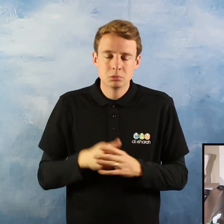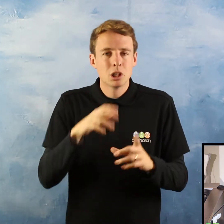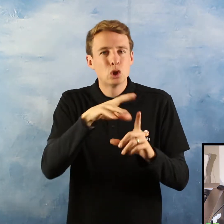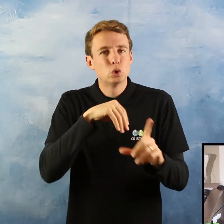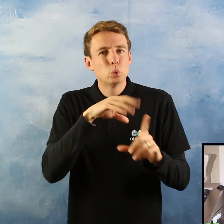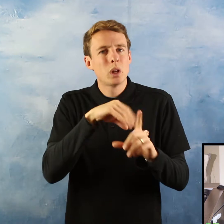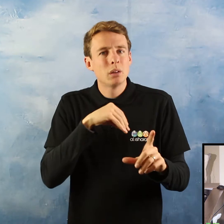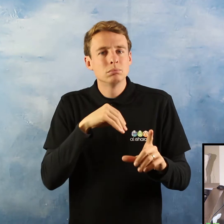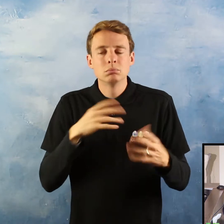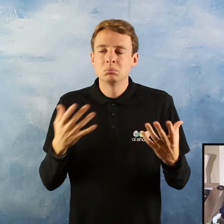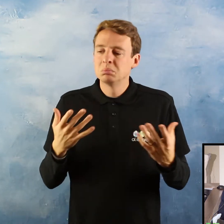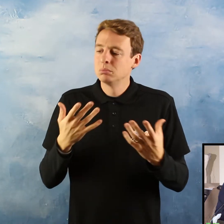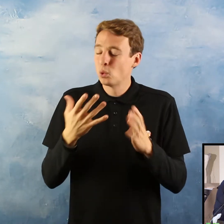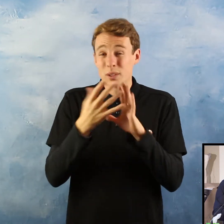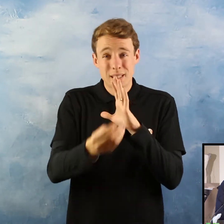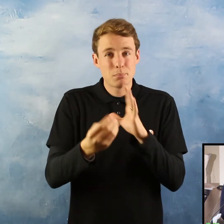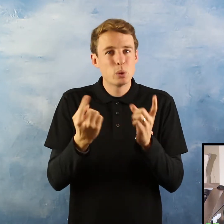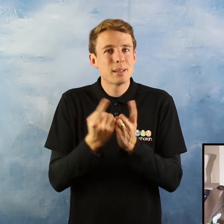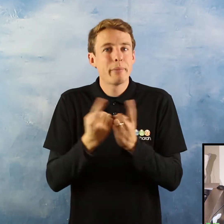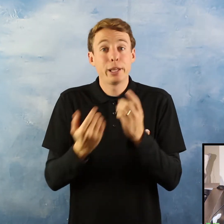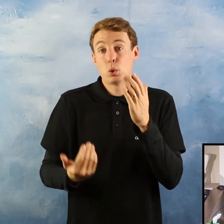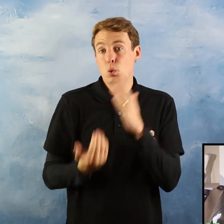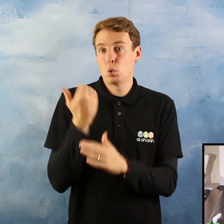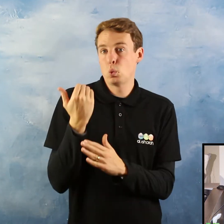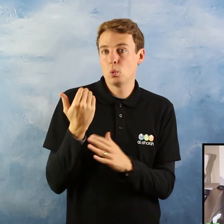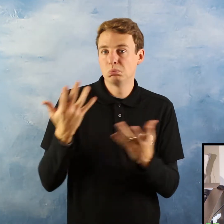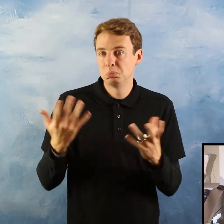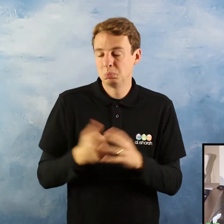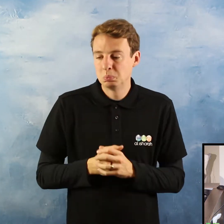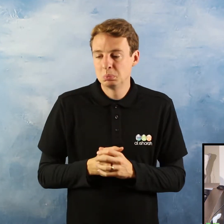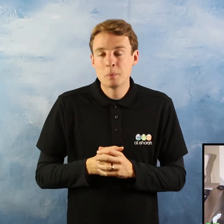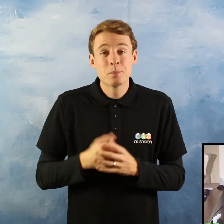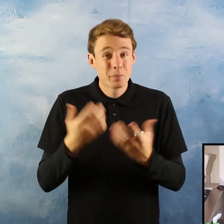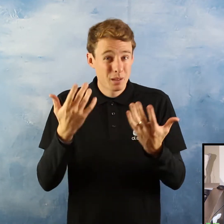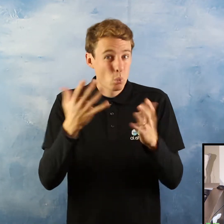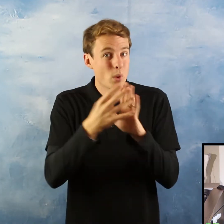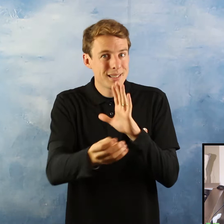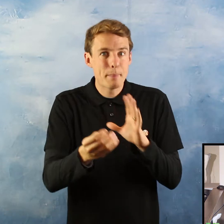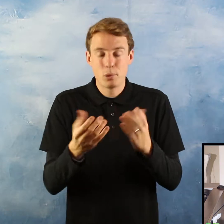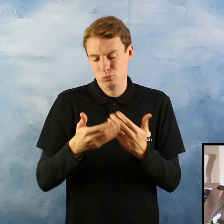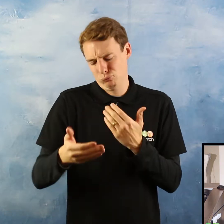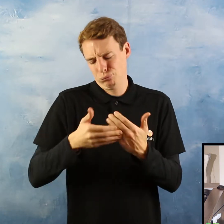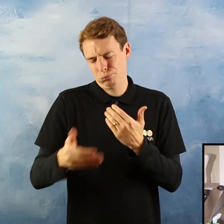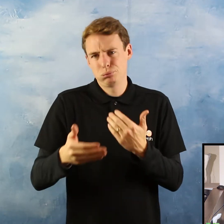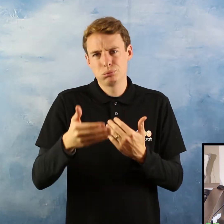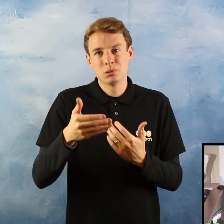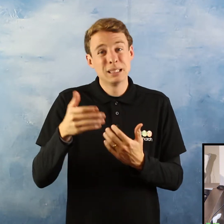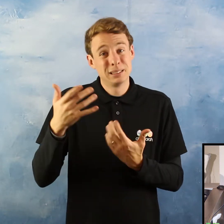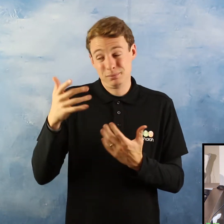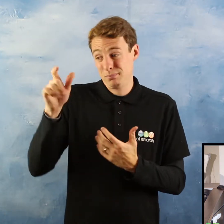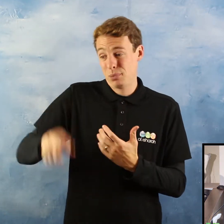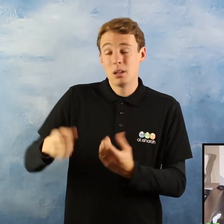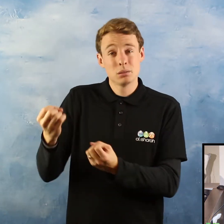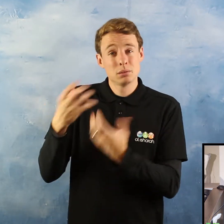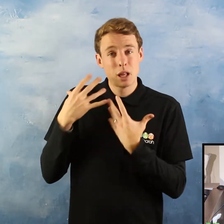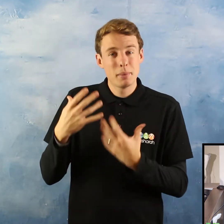when something new comes, for example, in future somebody was telling me, very soon it is coming that robot is going